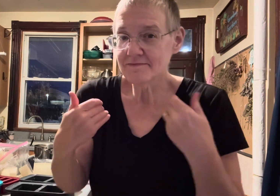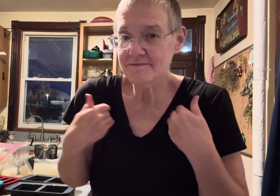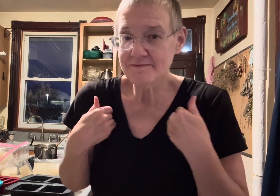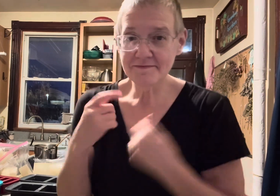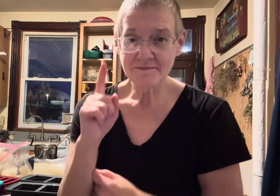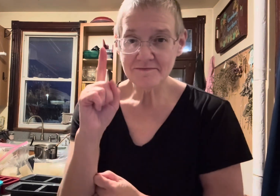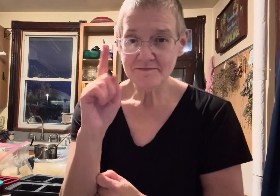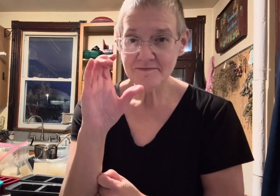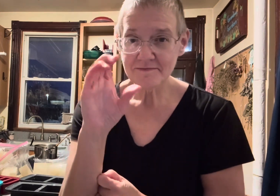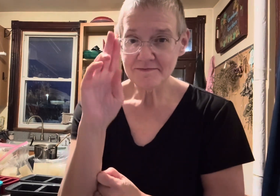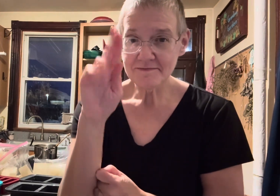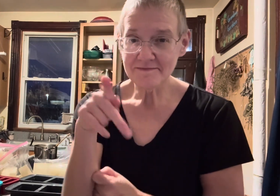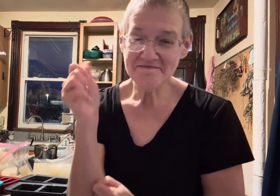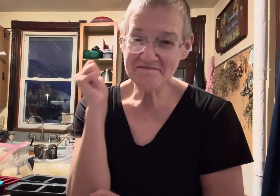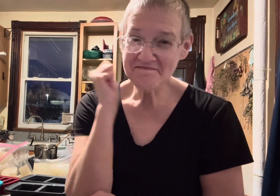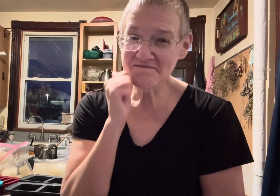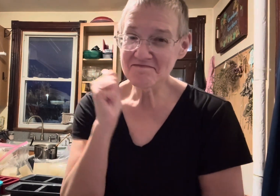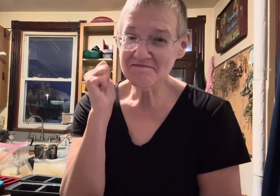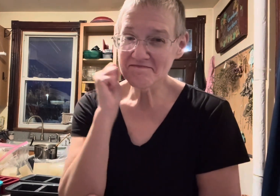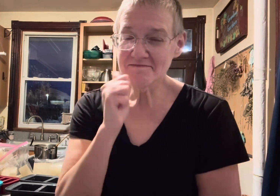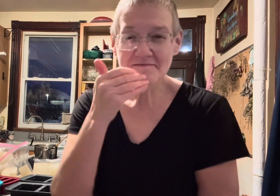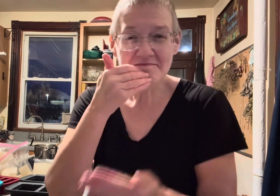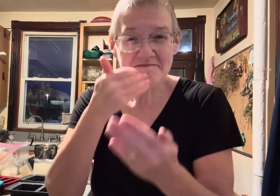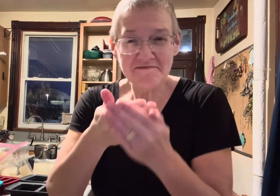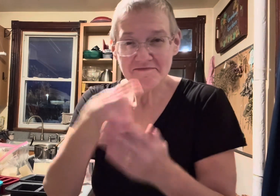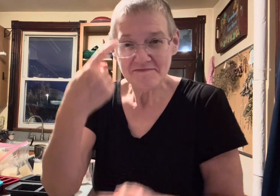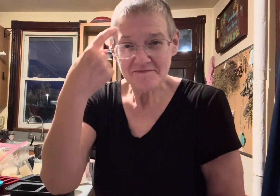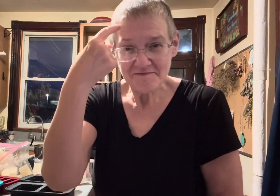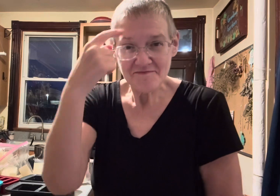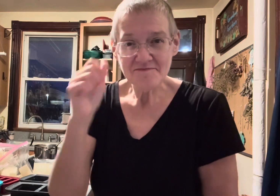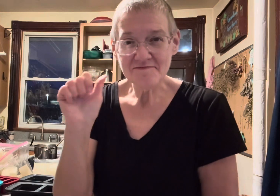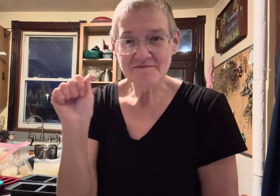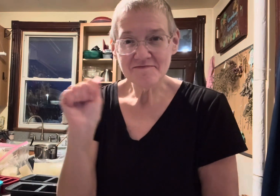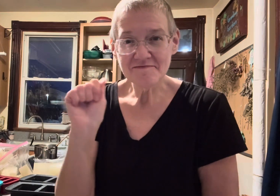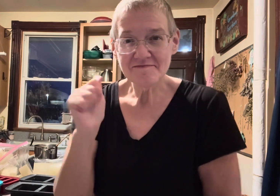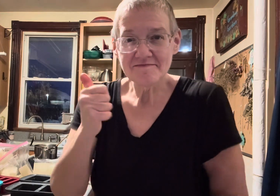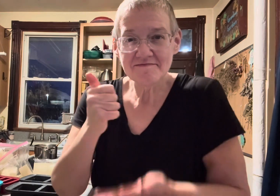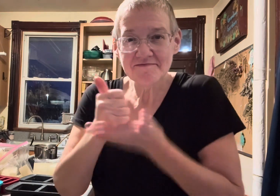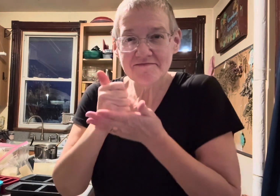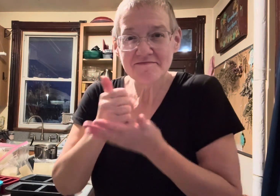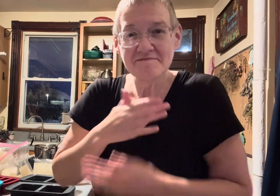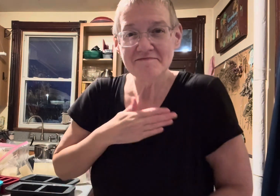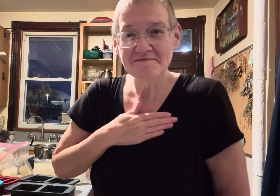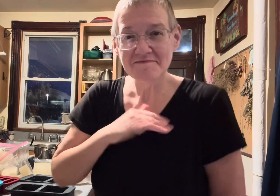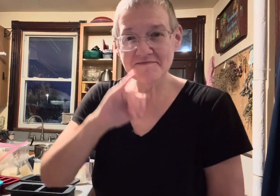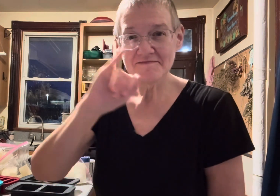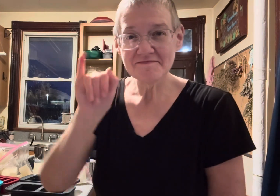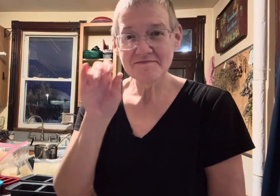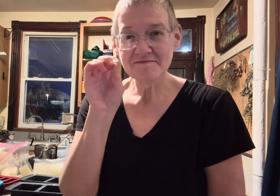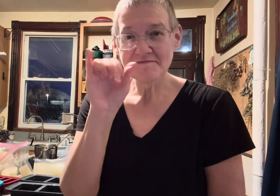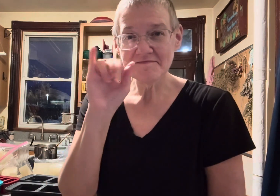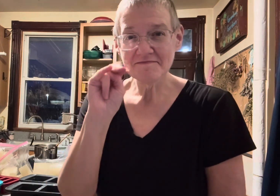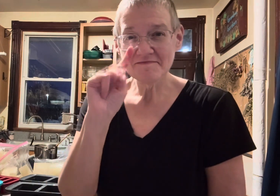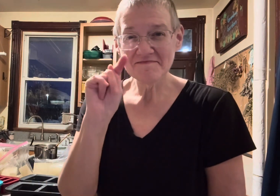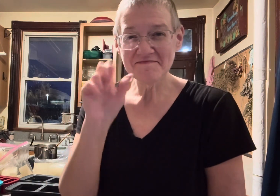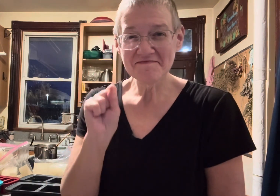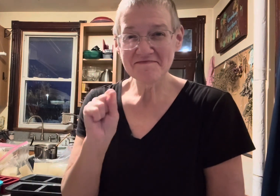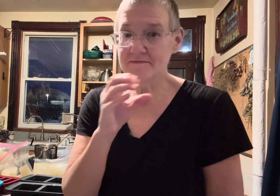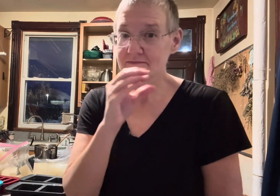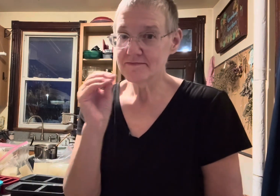I try to have 1 cup of bone broth every day. It's good for my arthritis. It helps my joints. It's also good for